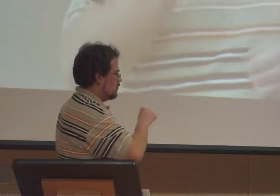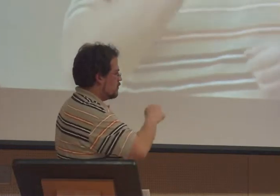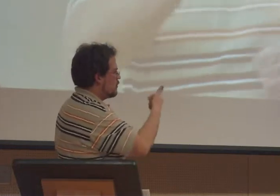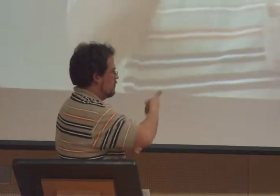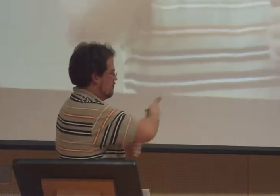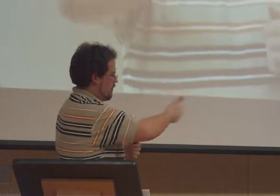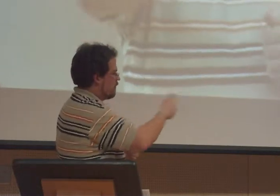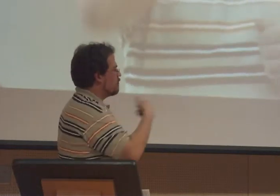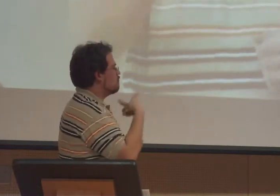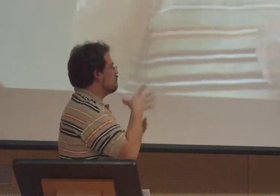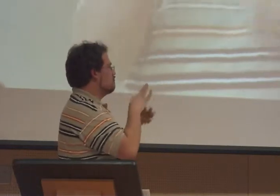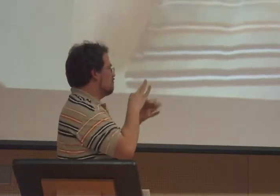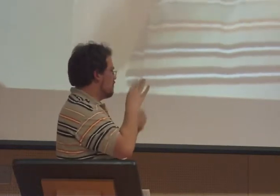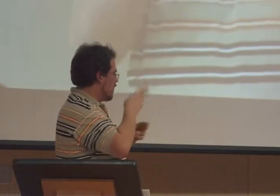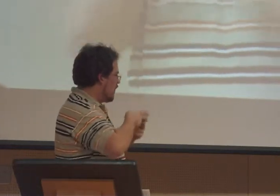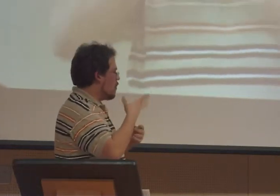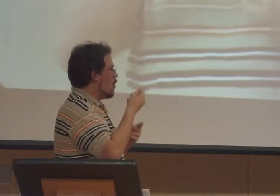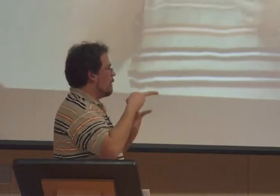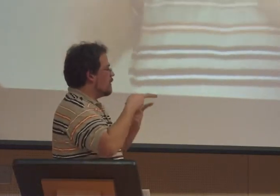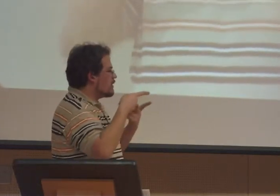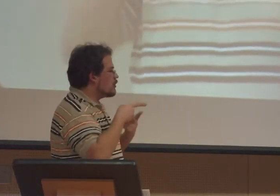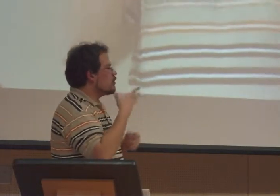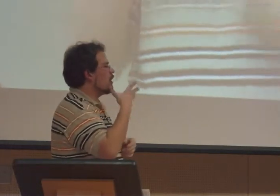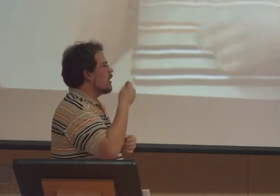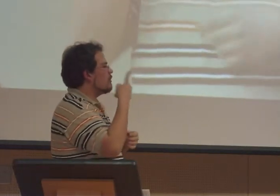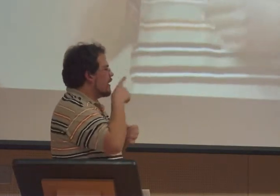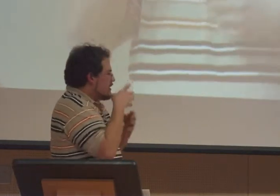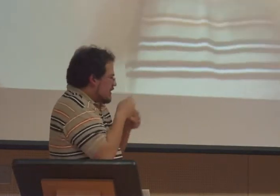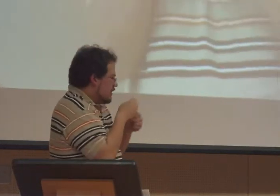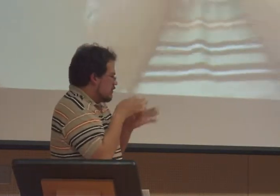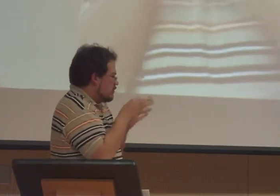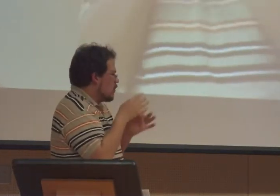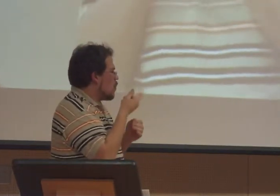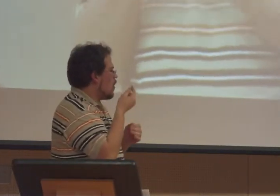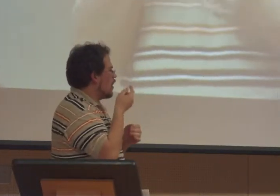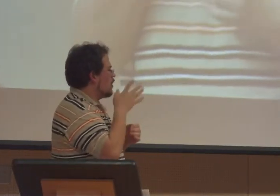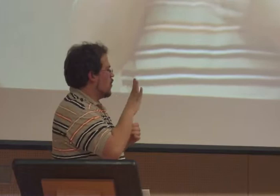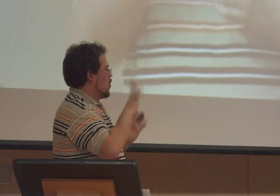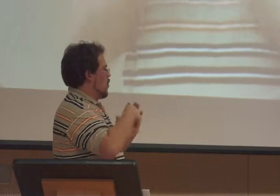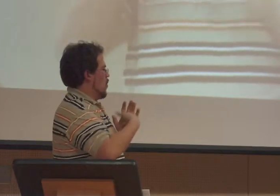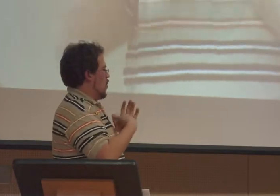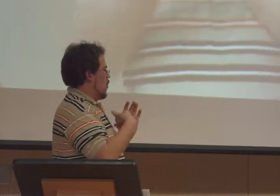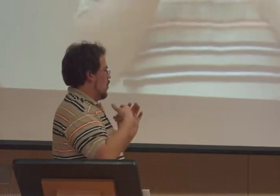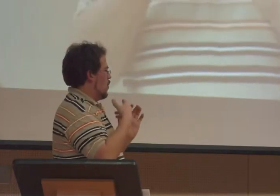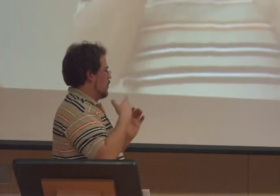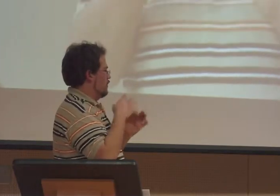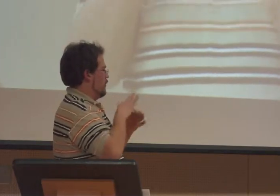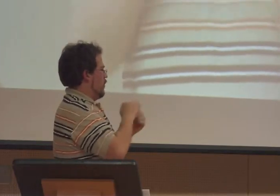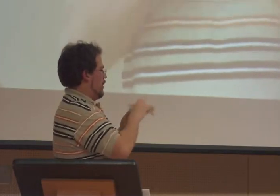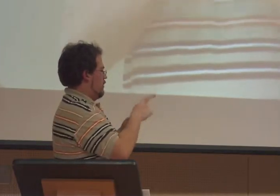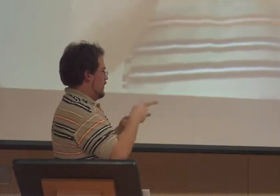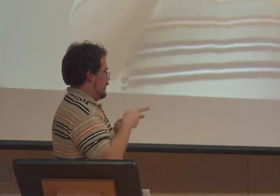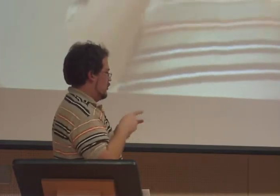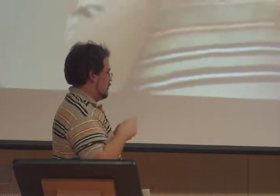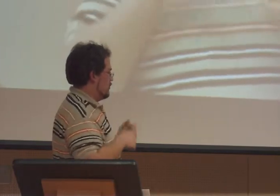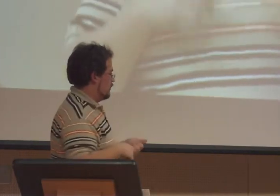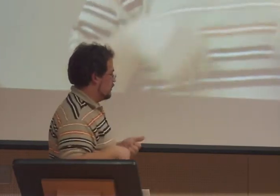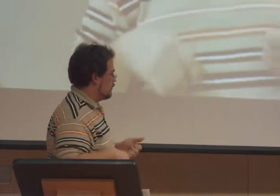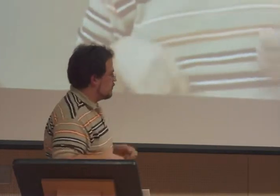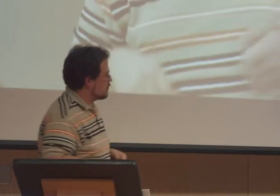So now I'd like to go ahead and introduce each member, each administrator. So if you wouldn't mind stating your name and your